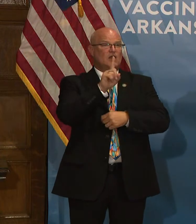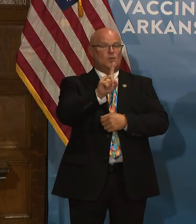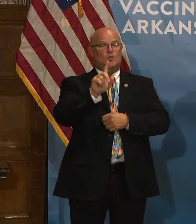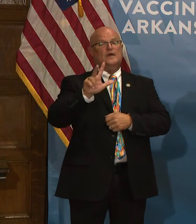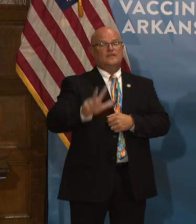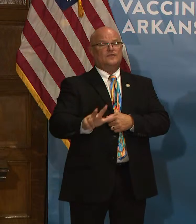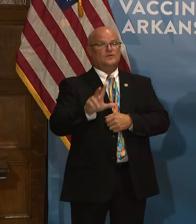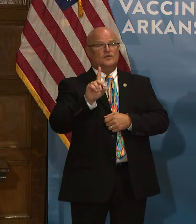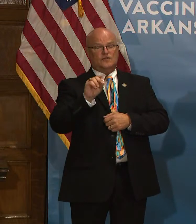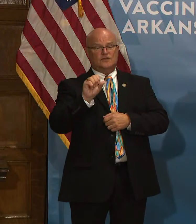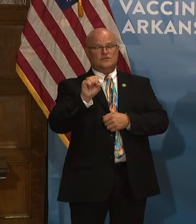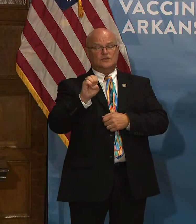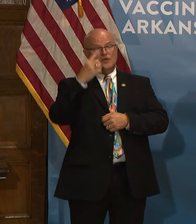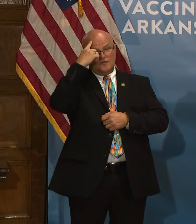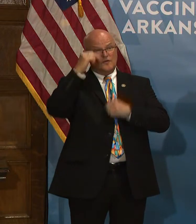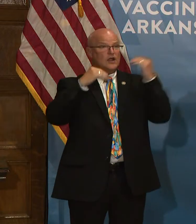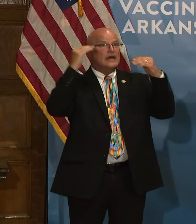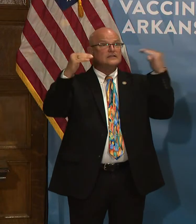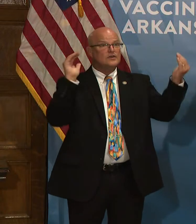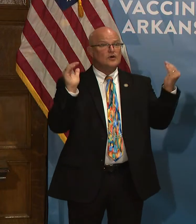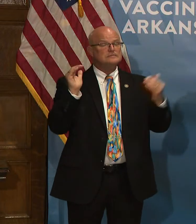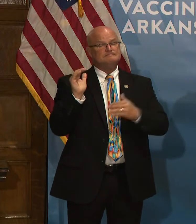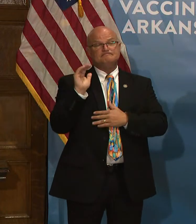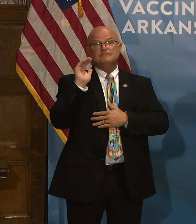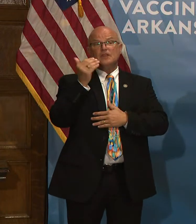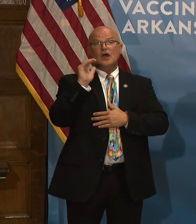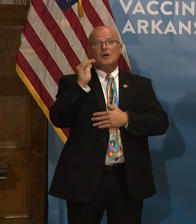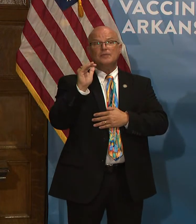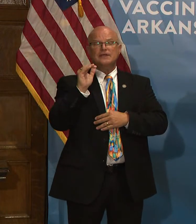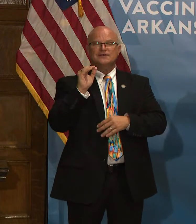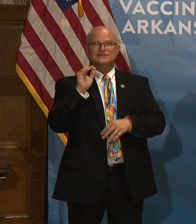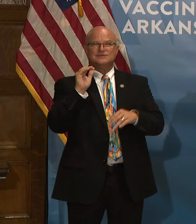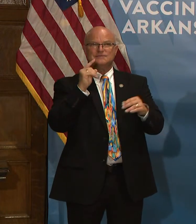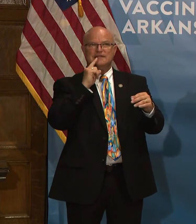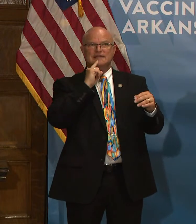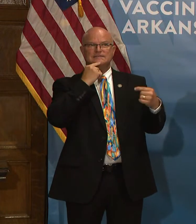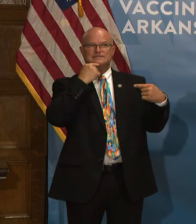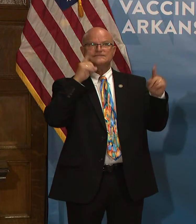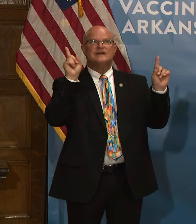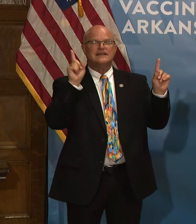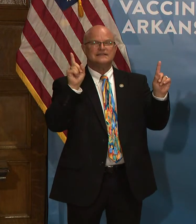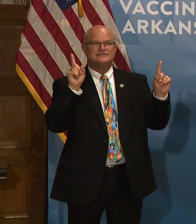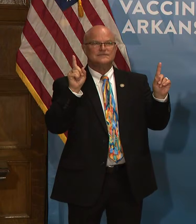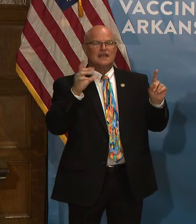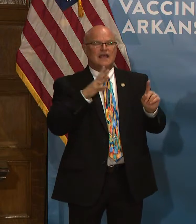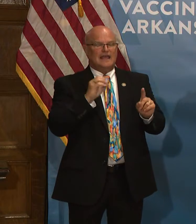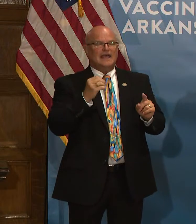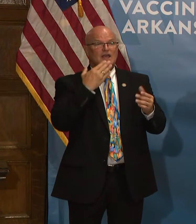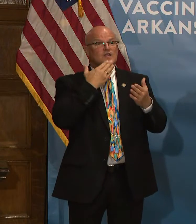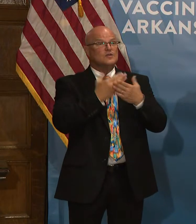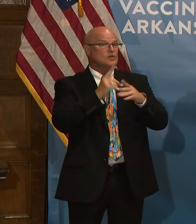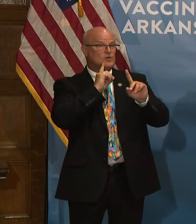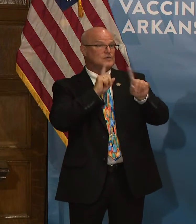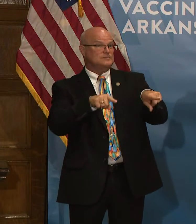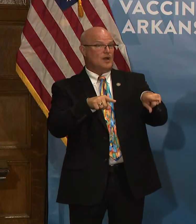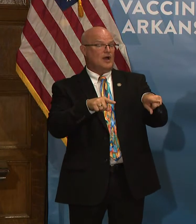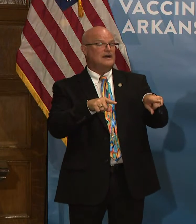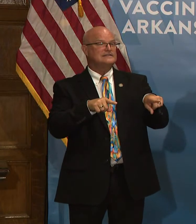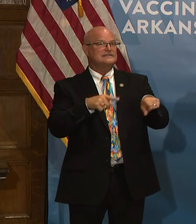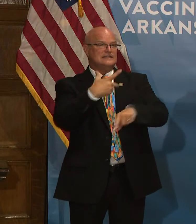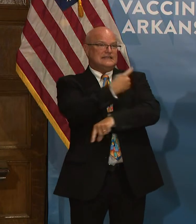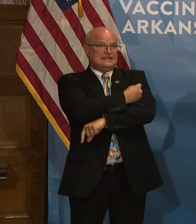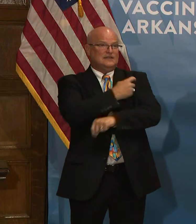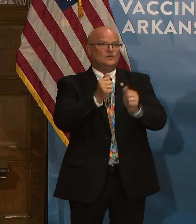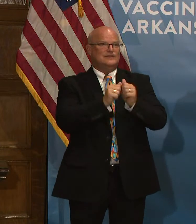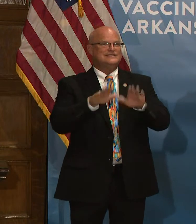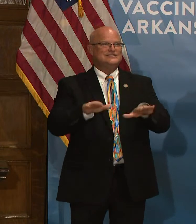the dose given to adults. It appears to be extremely promising, eliciting very robust response immunologically in